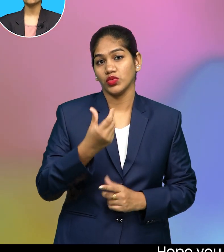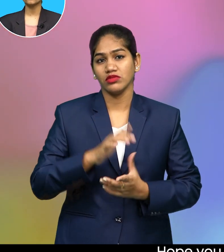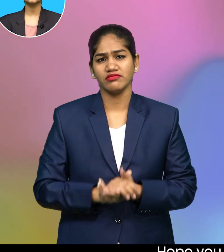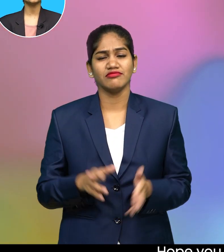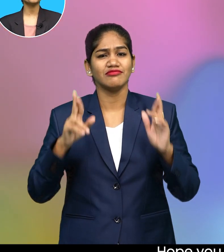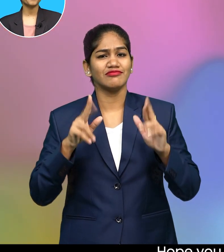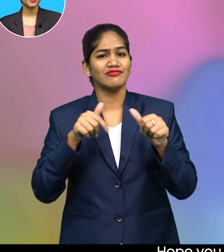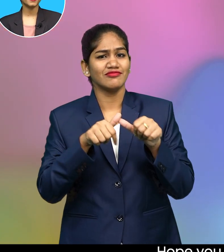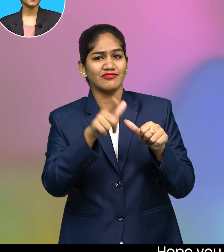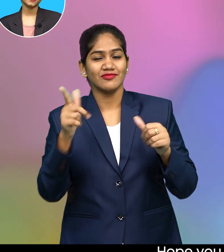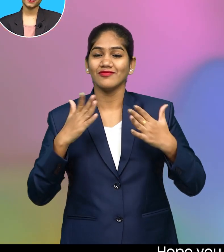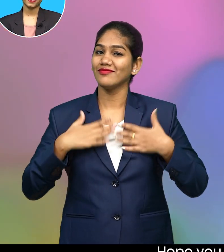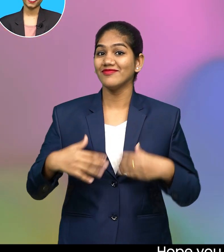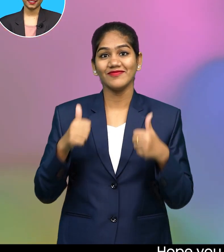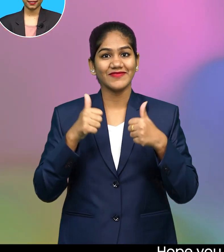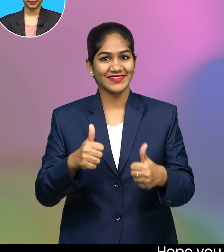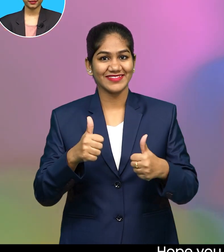Hope you all are doing well.